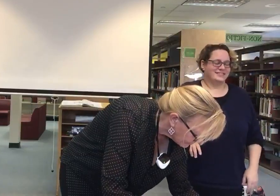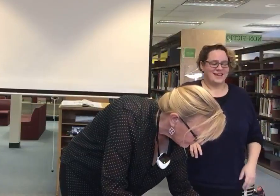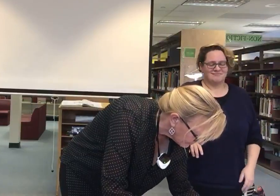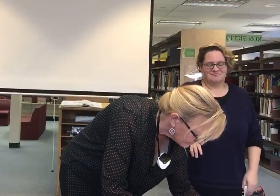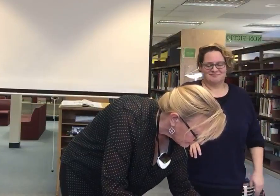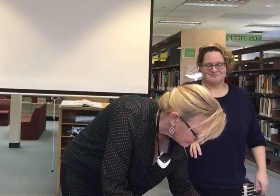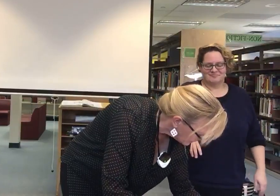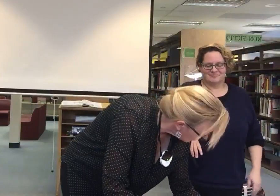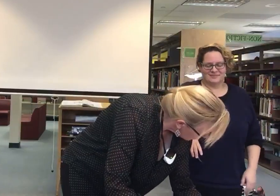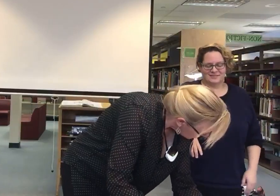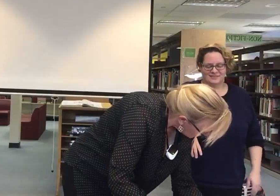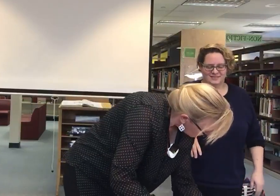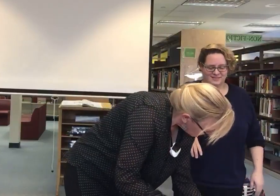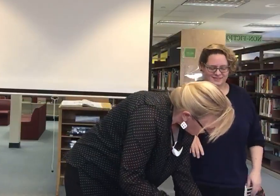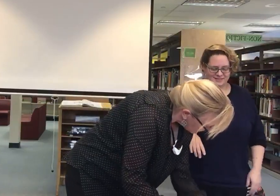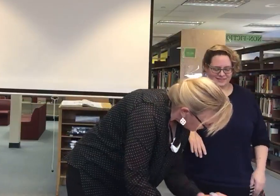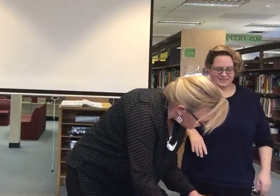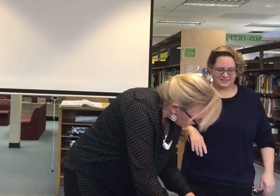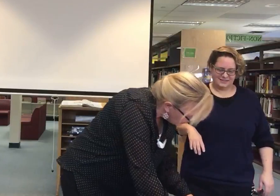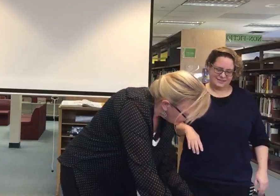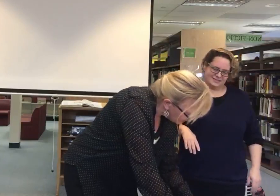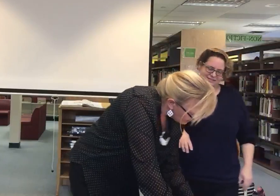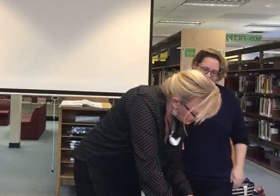have my laptop restarting.